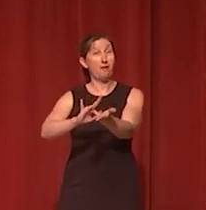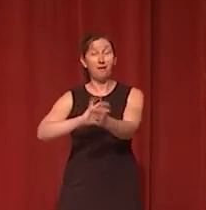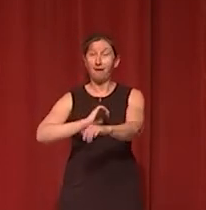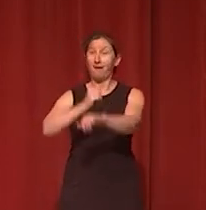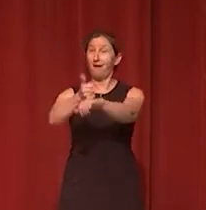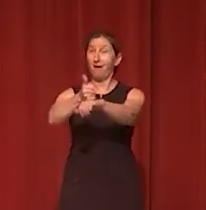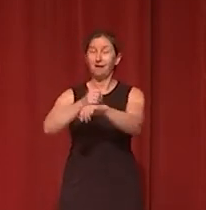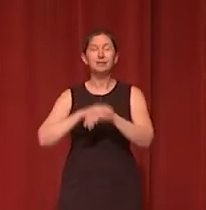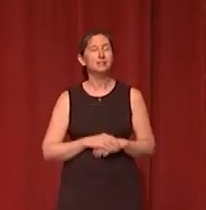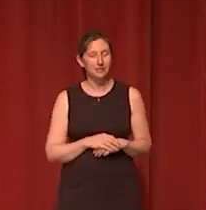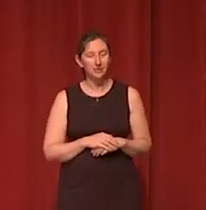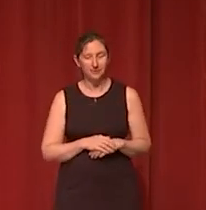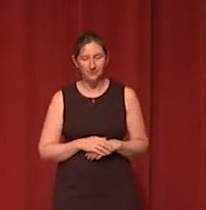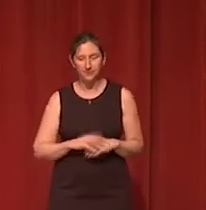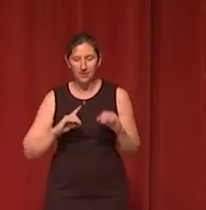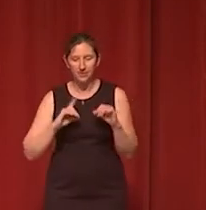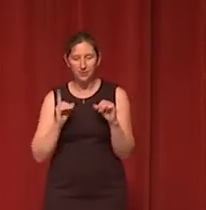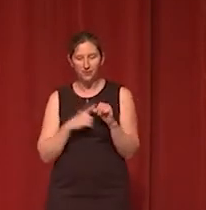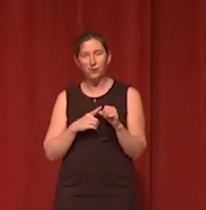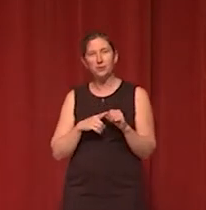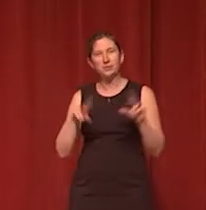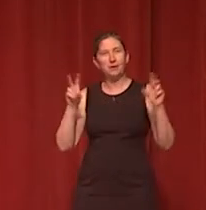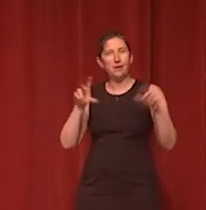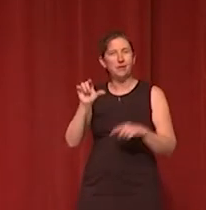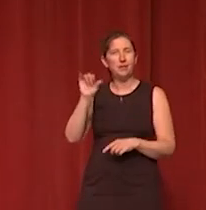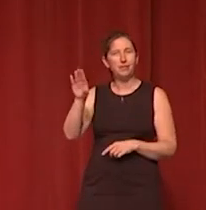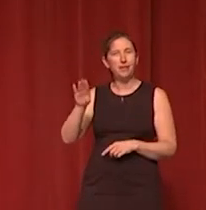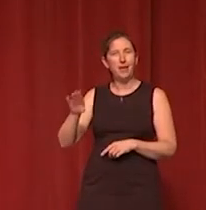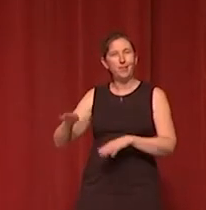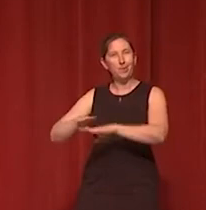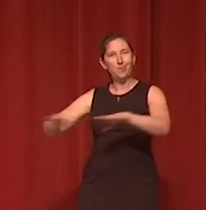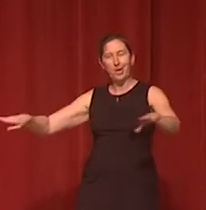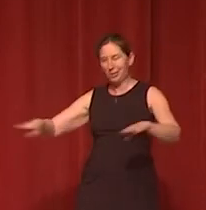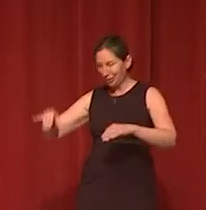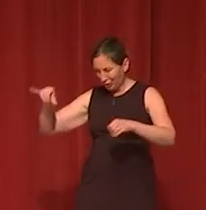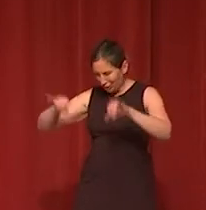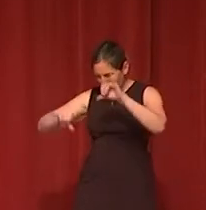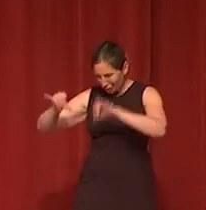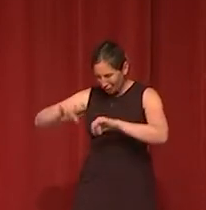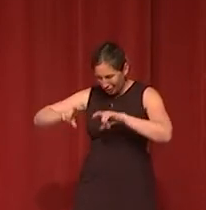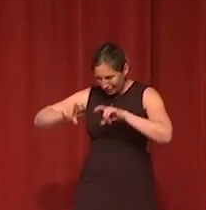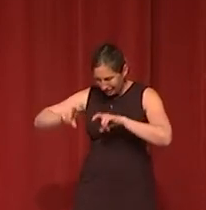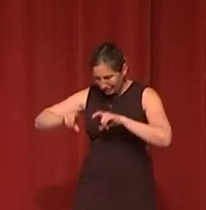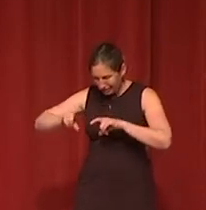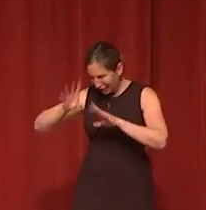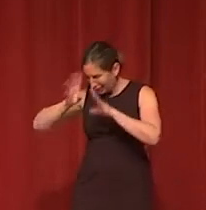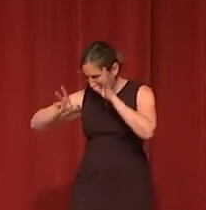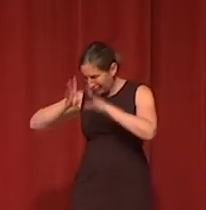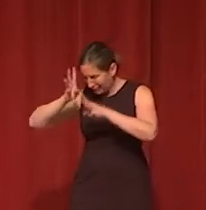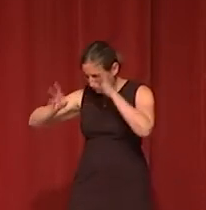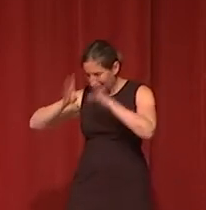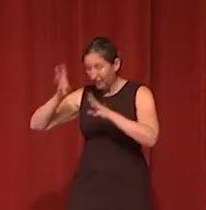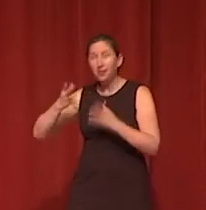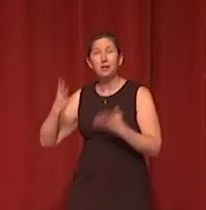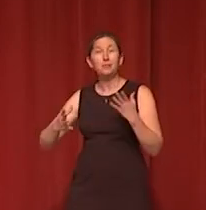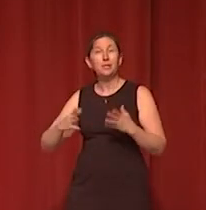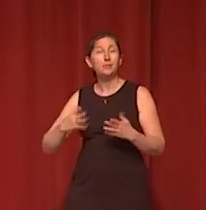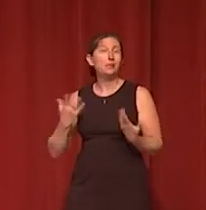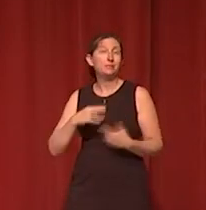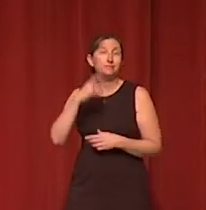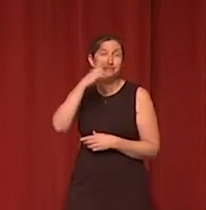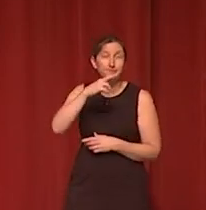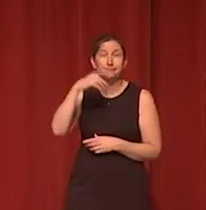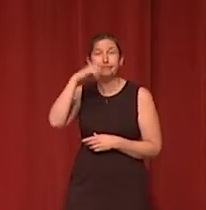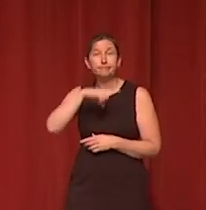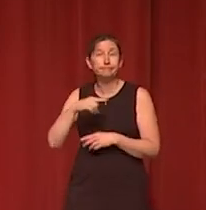development, bench development, maybe some animal models or other cell models. They get